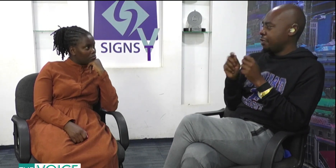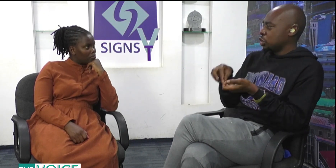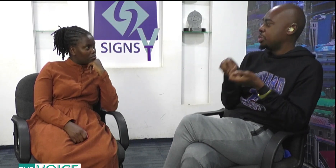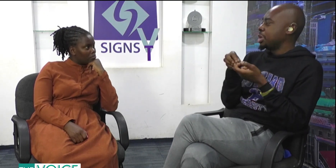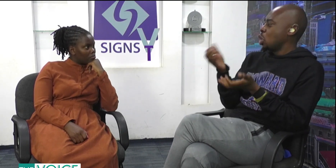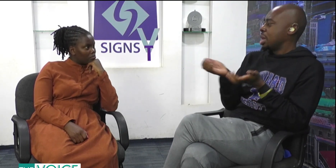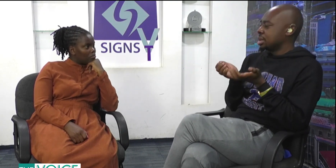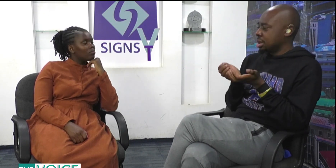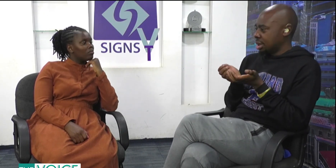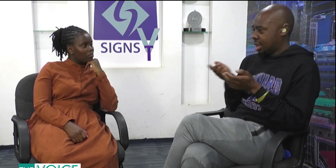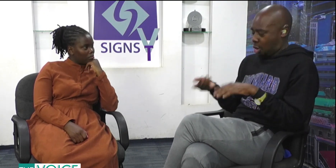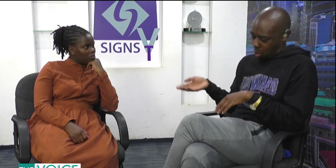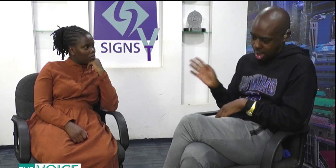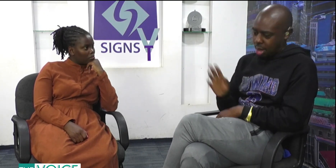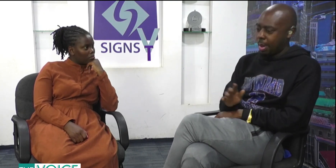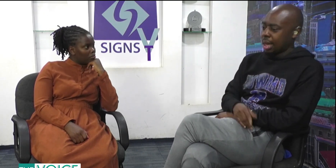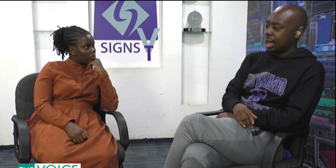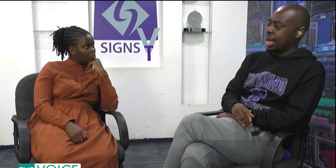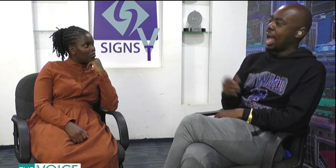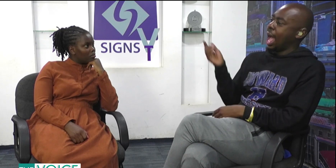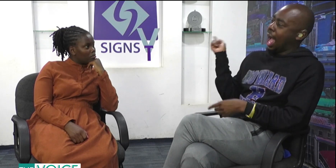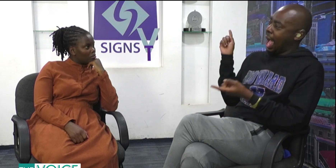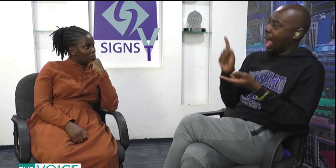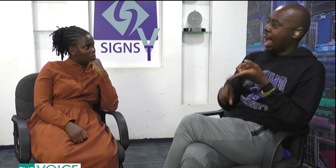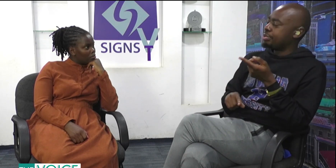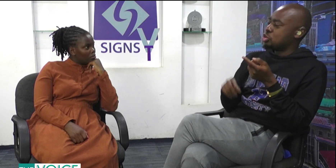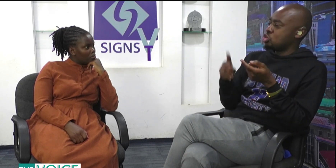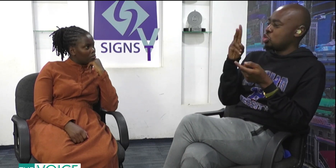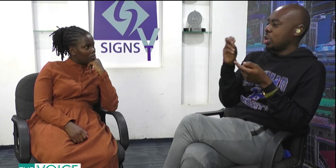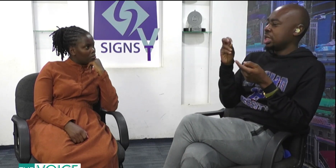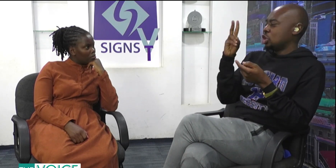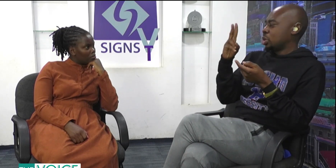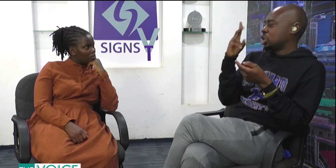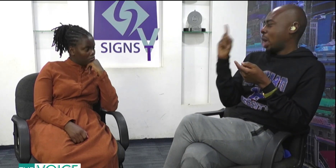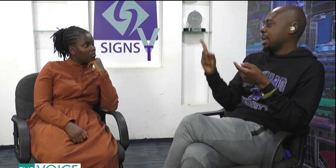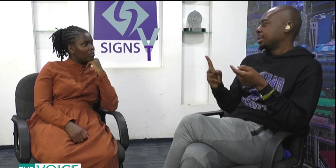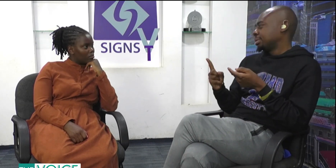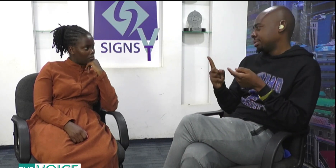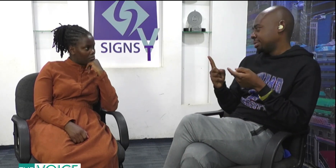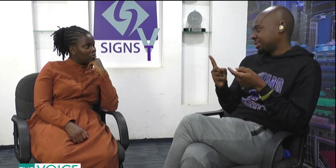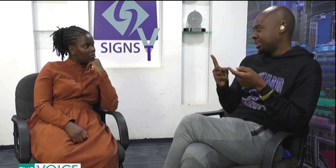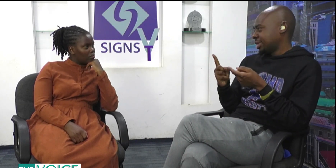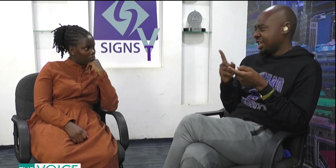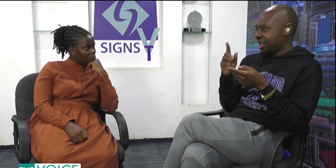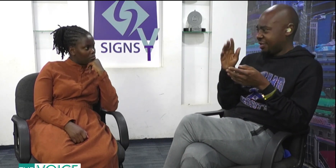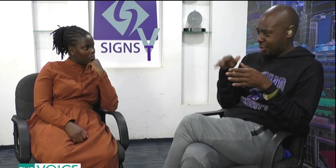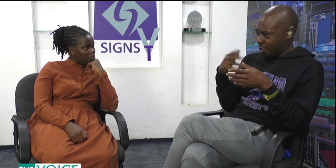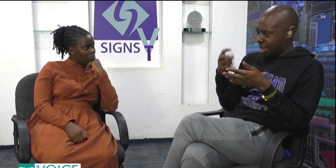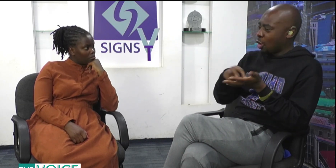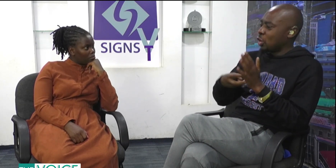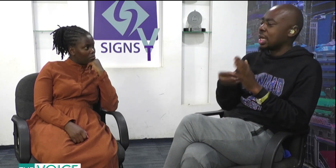They called me for an interview, still on special needs education. That was in 2021.